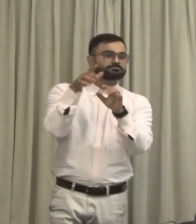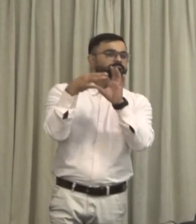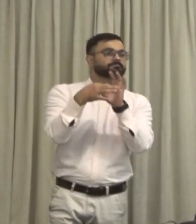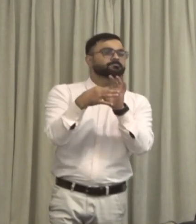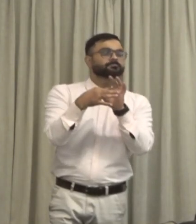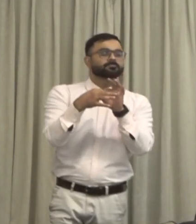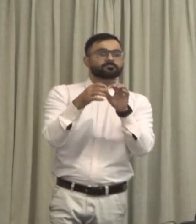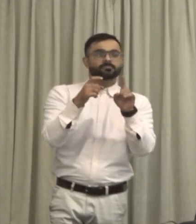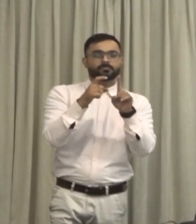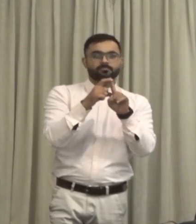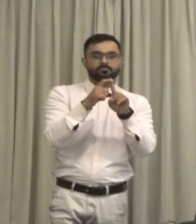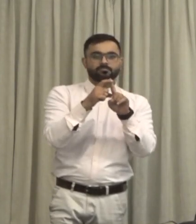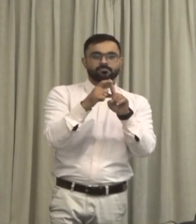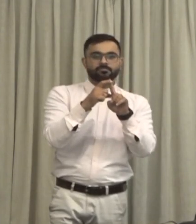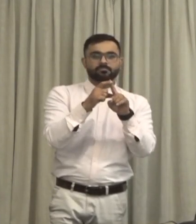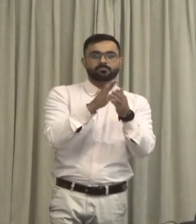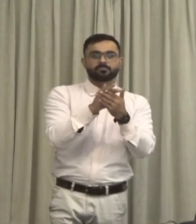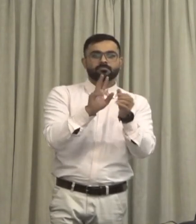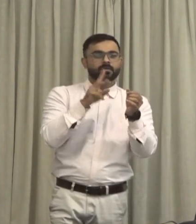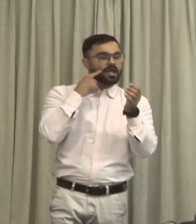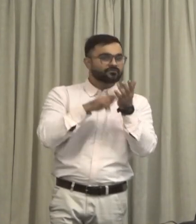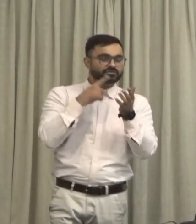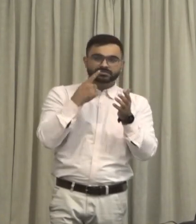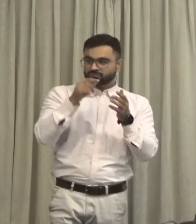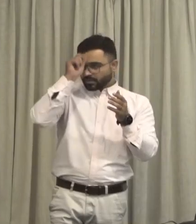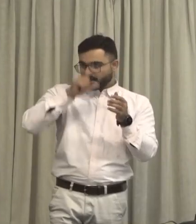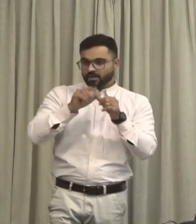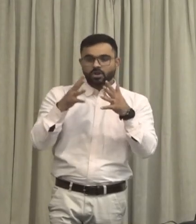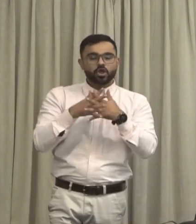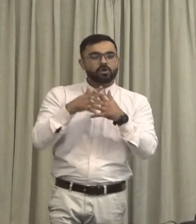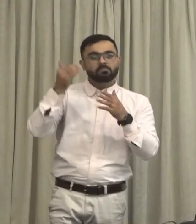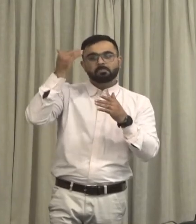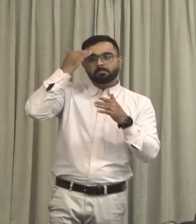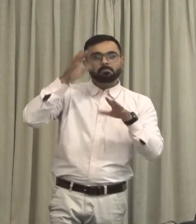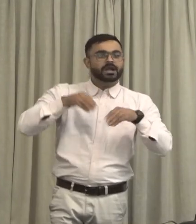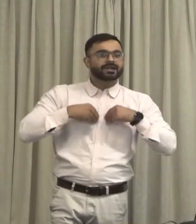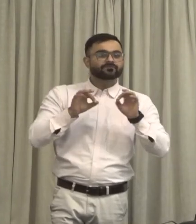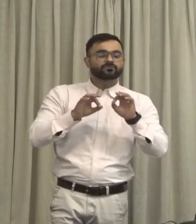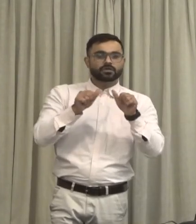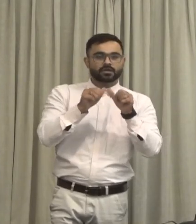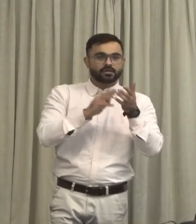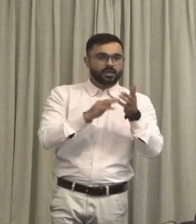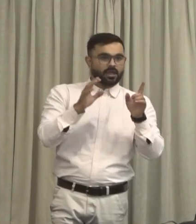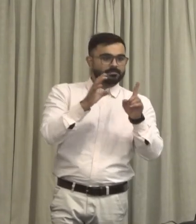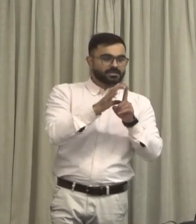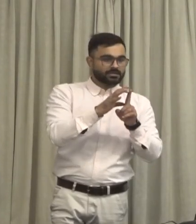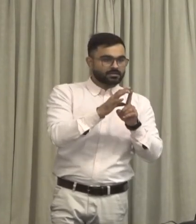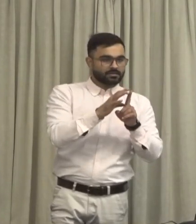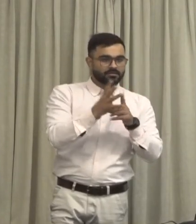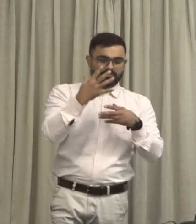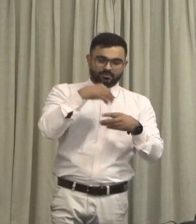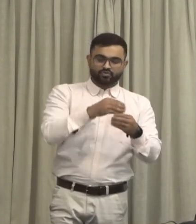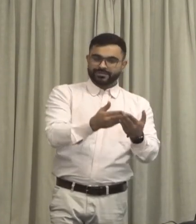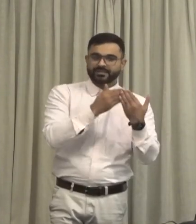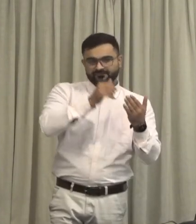as Dhwani said, the Indian Law Commission did not recognize the AMD to be safe